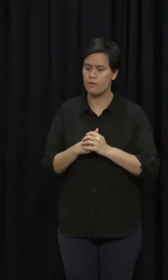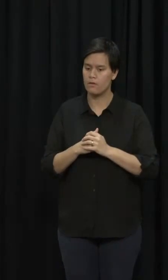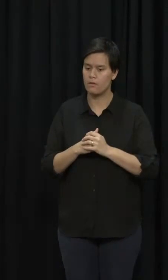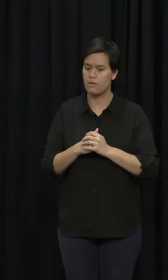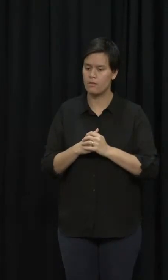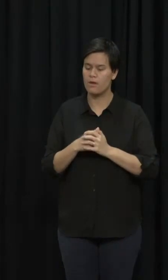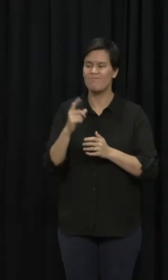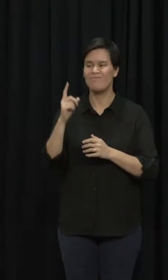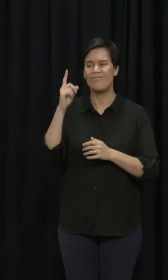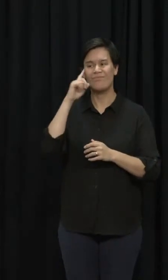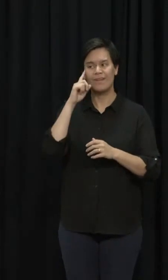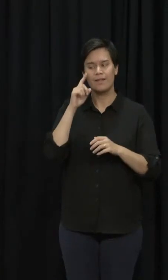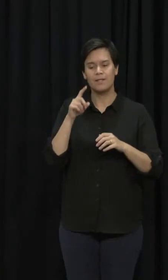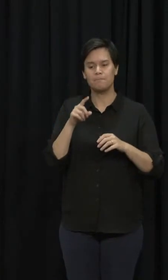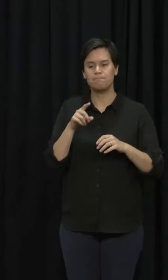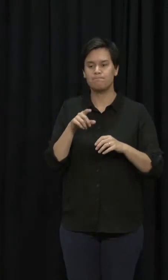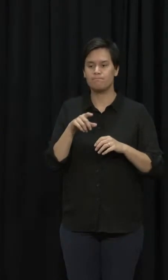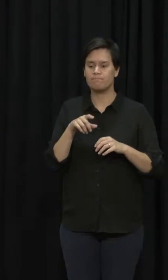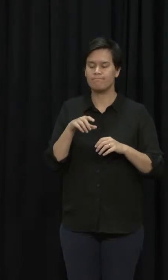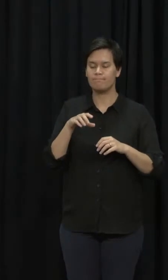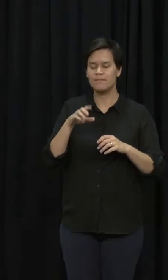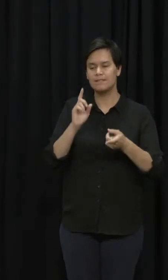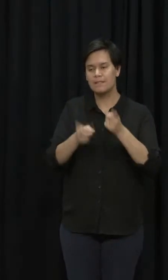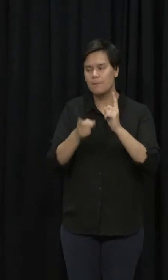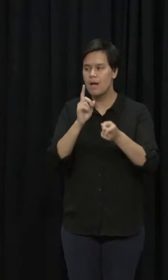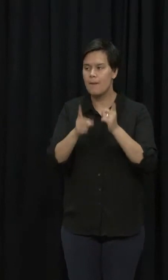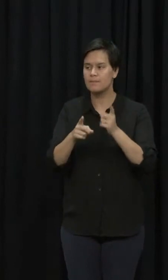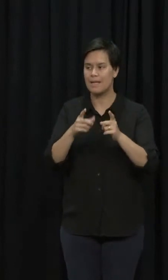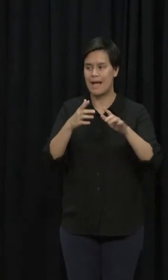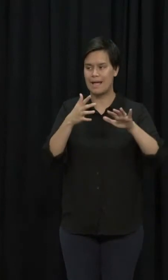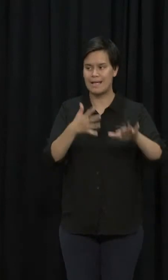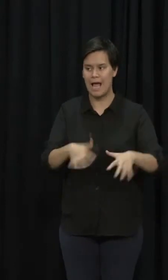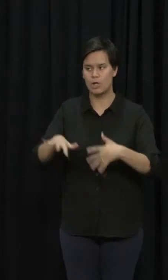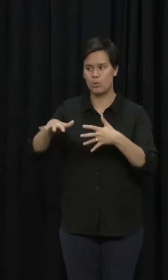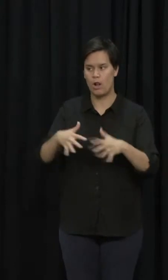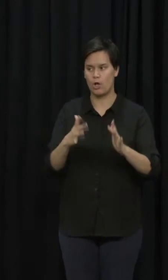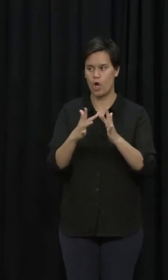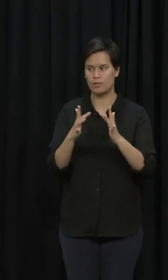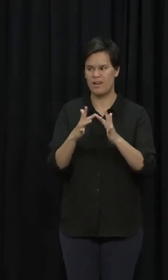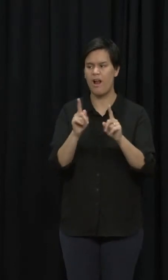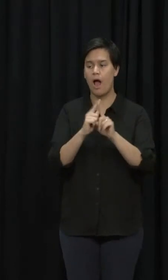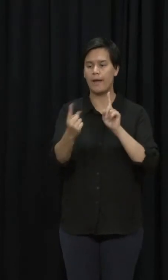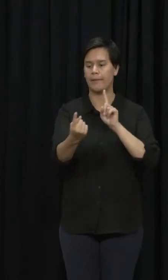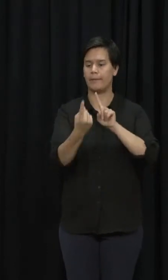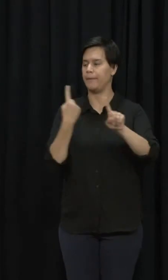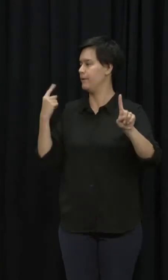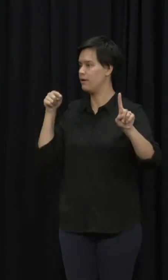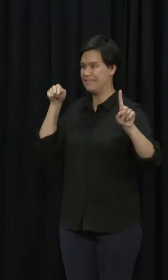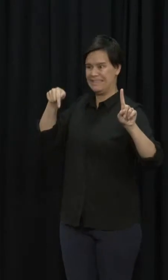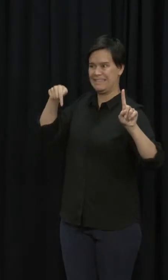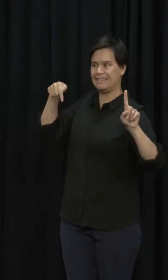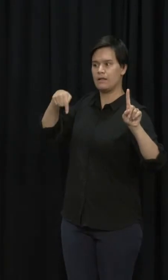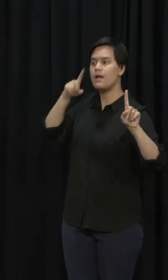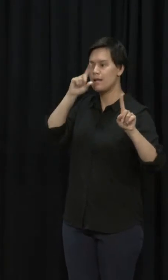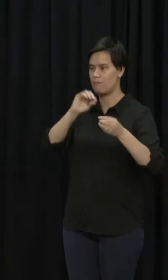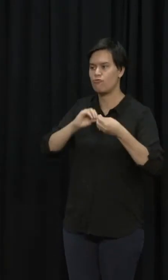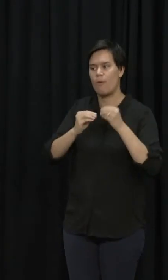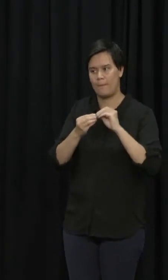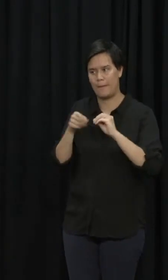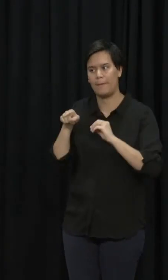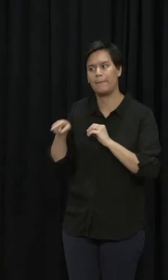casual contacts, and they can often range into the thousands. Even then, we'd actually started upping the amount of contact we had with them as